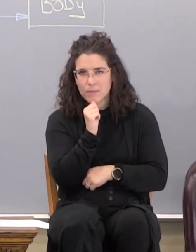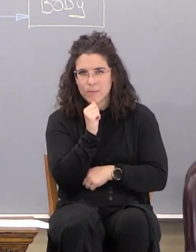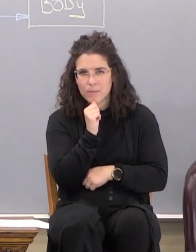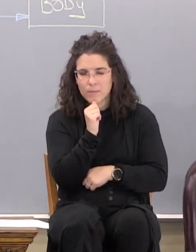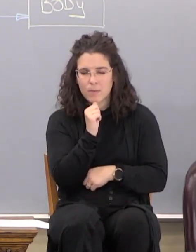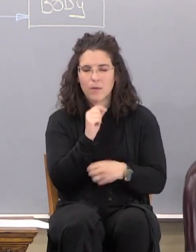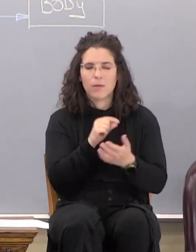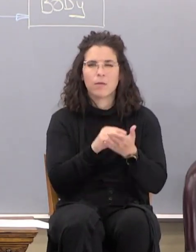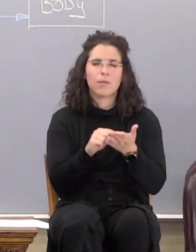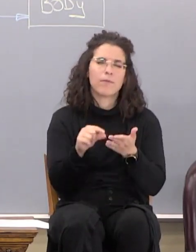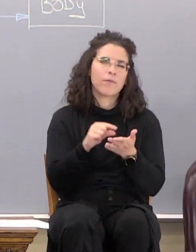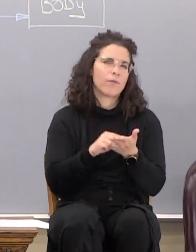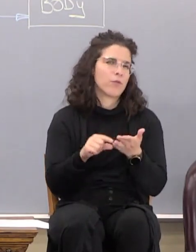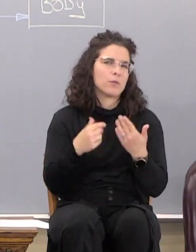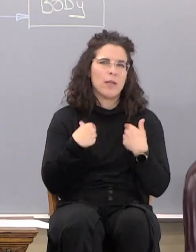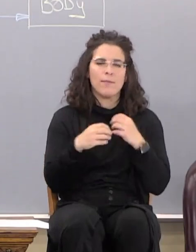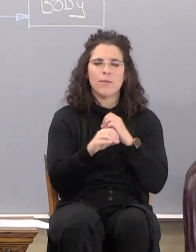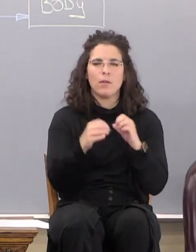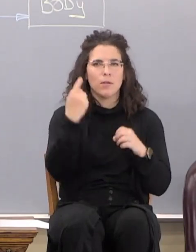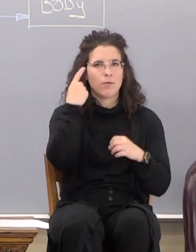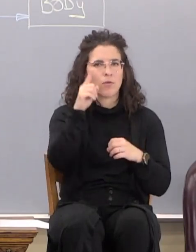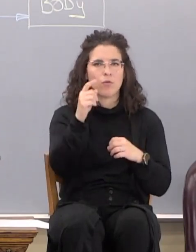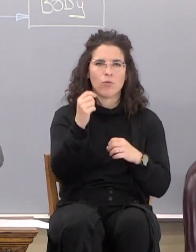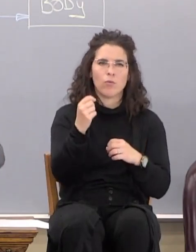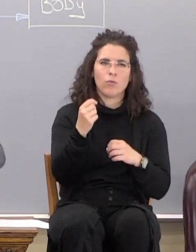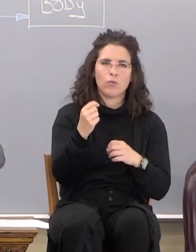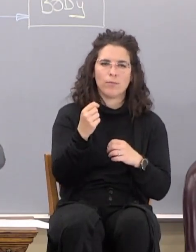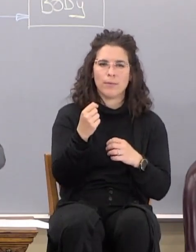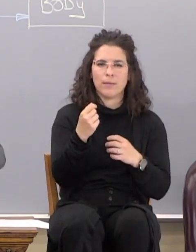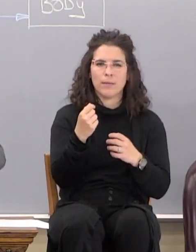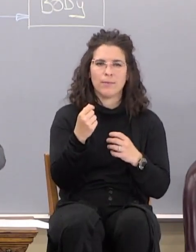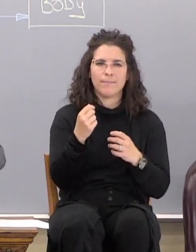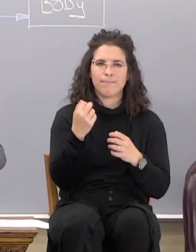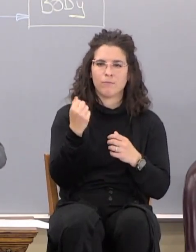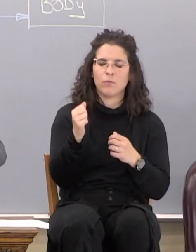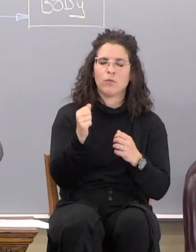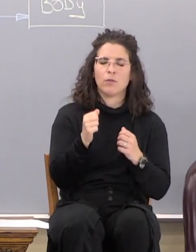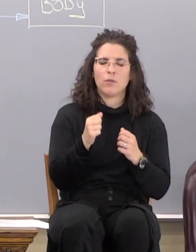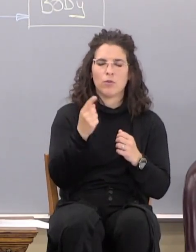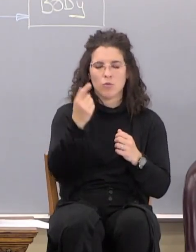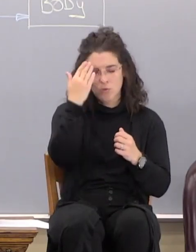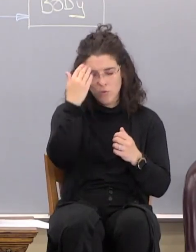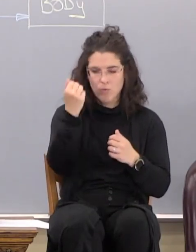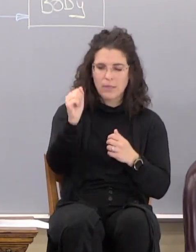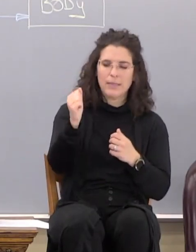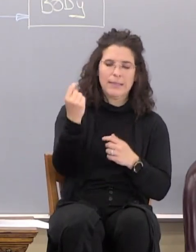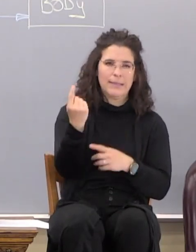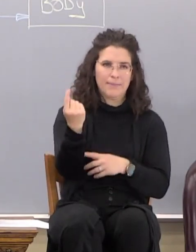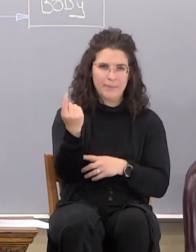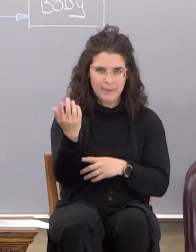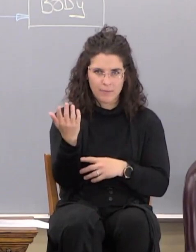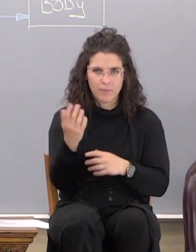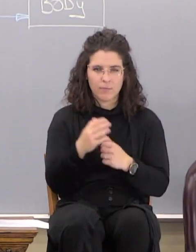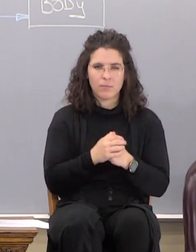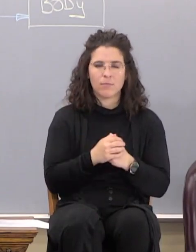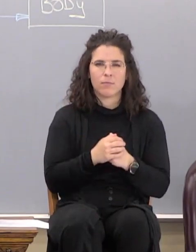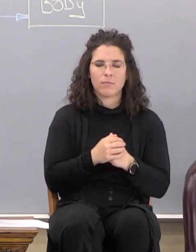these verses have nothing for you to be resistive of. You notice how much of it is resisting something.